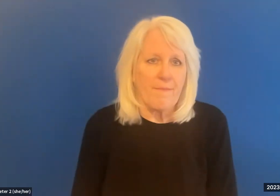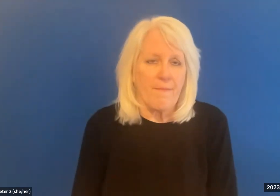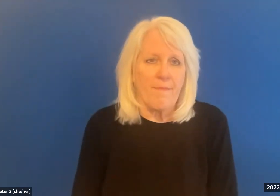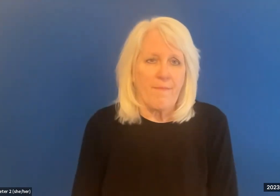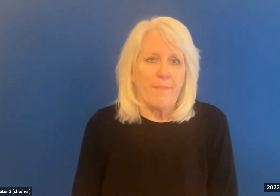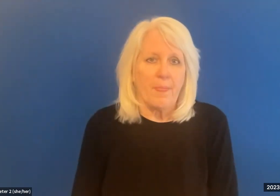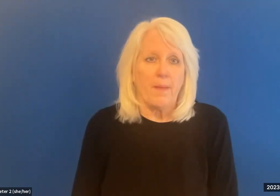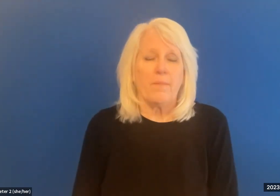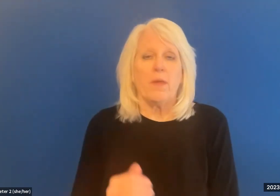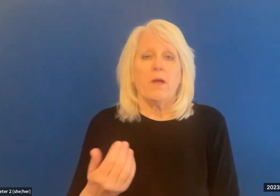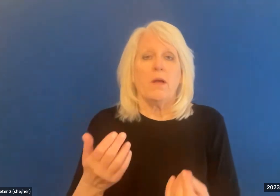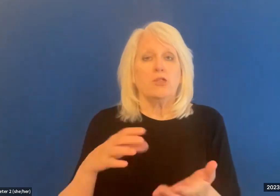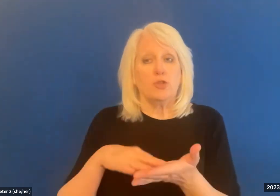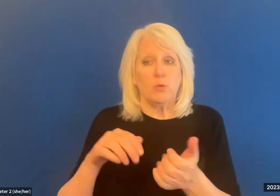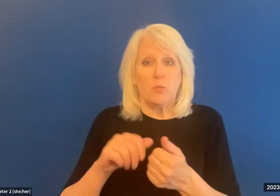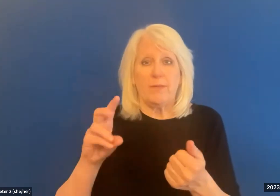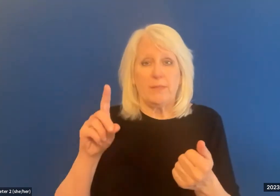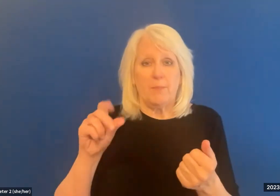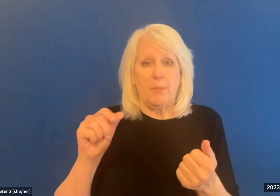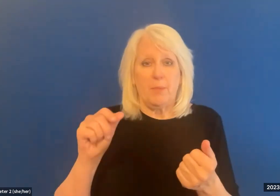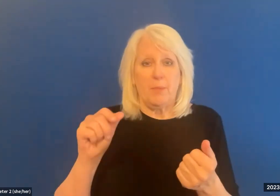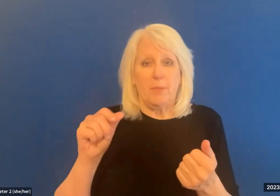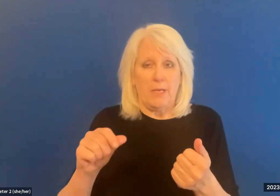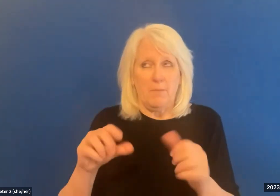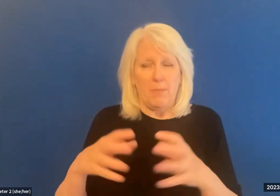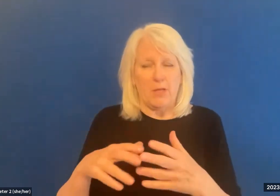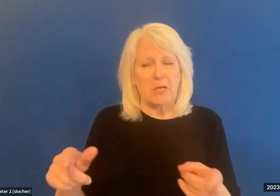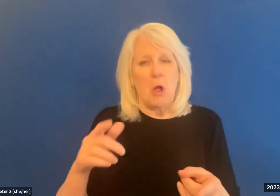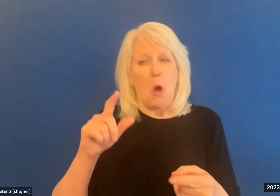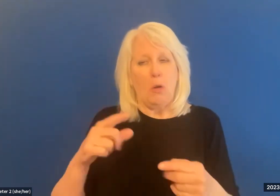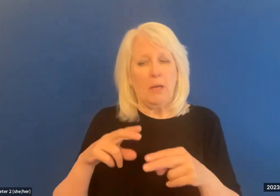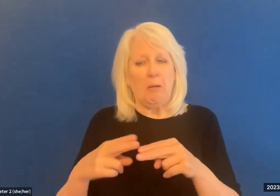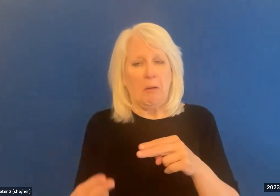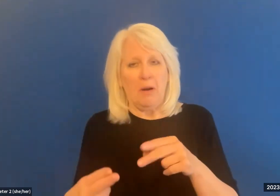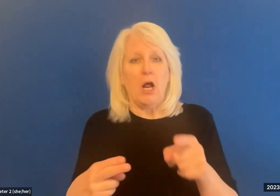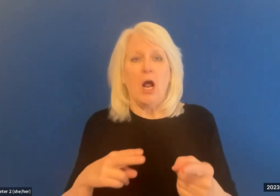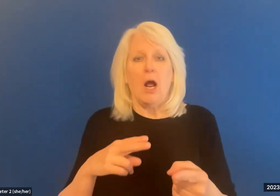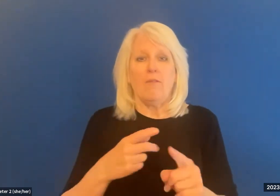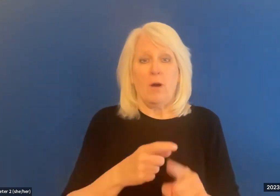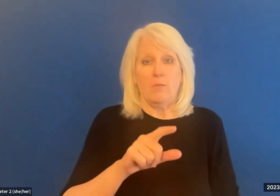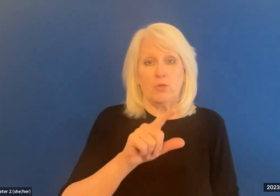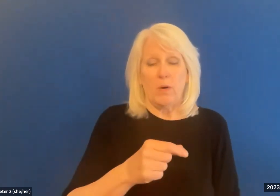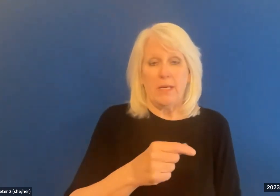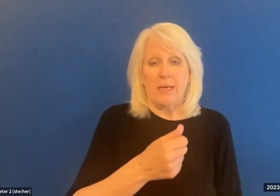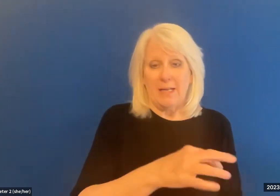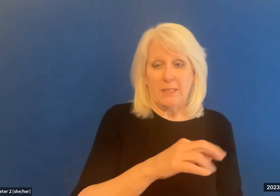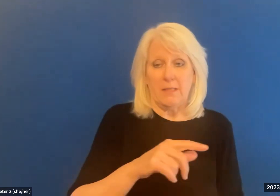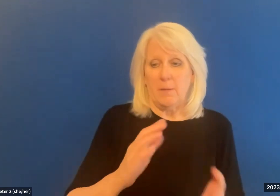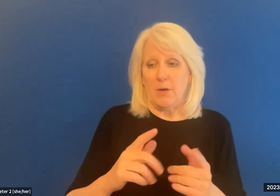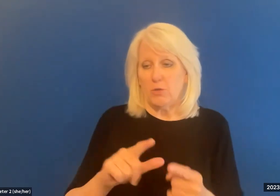Within the disability population, the only category that significantly declined were learning disabilities from 2019 to 2021, going